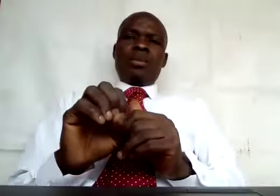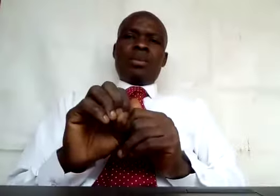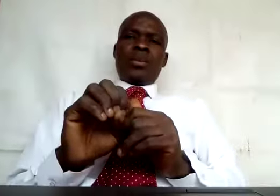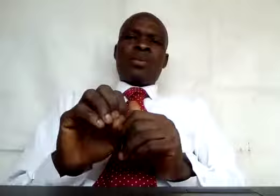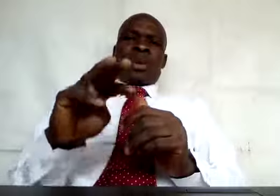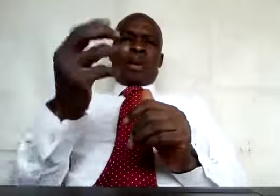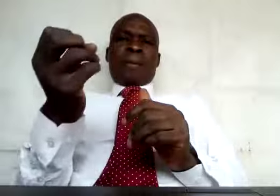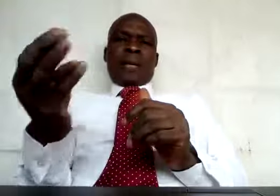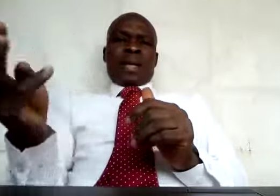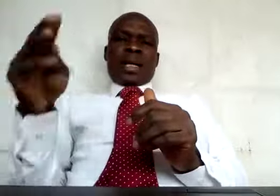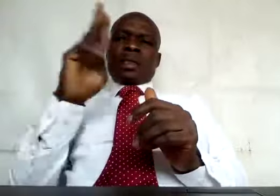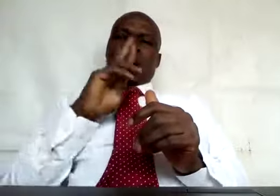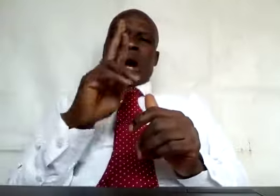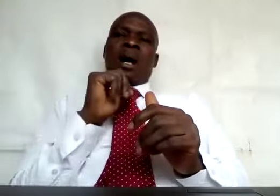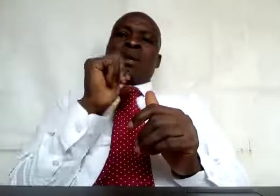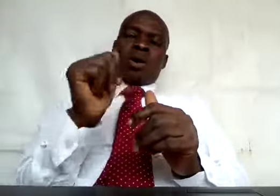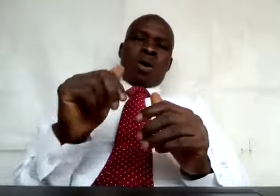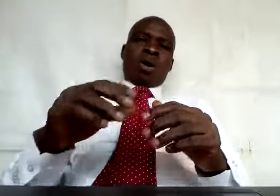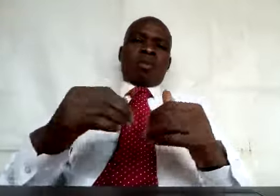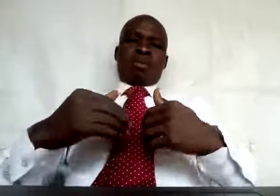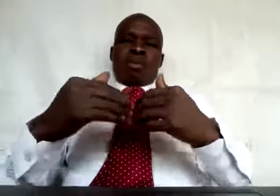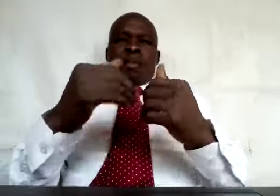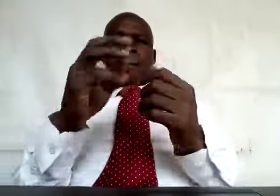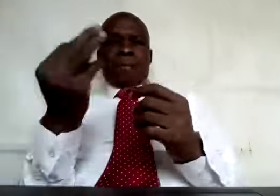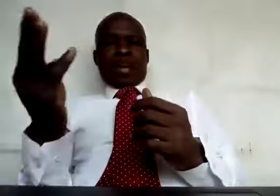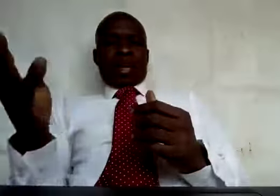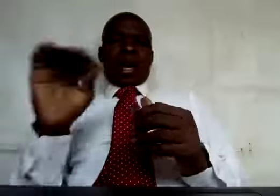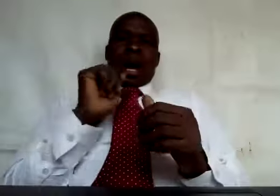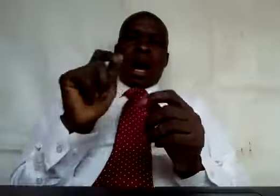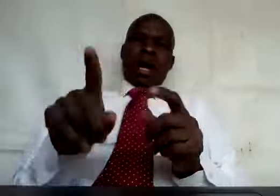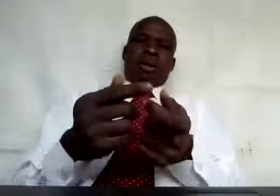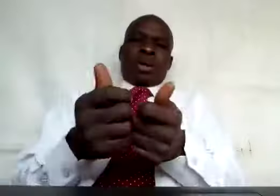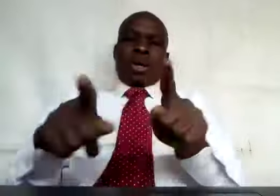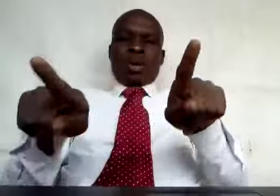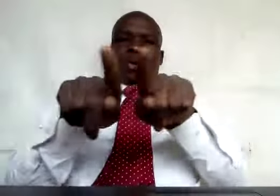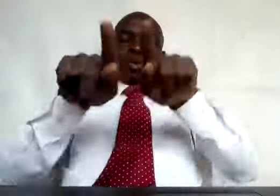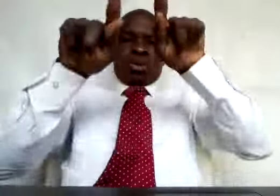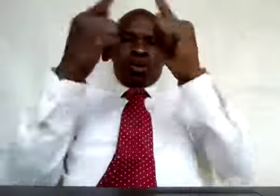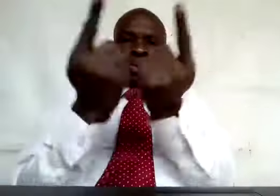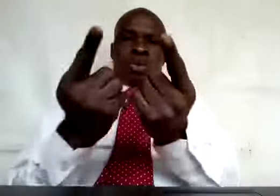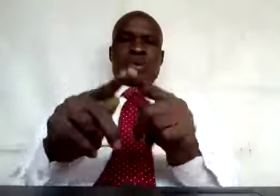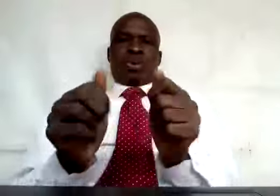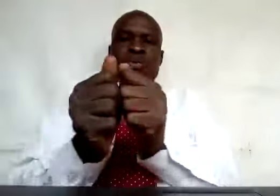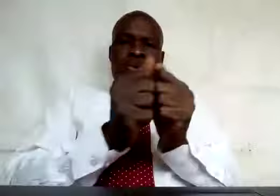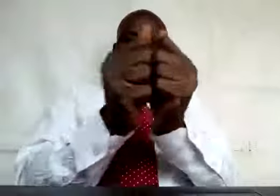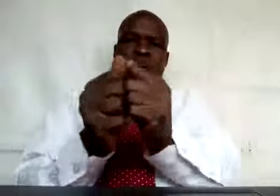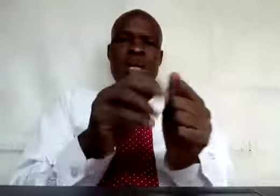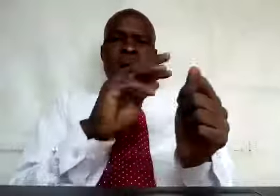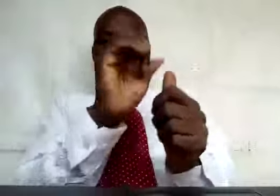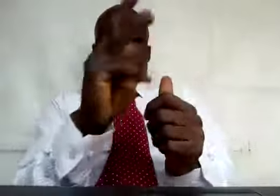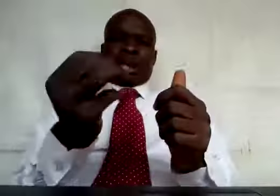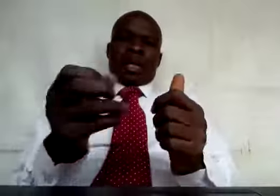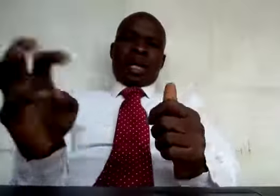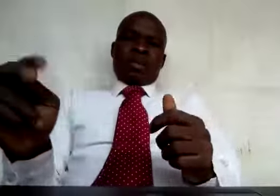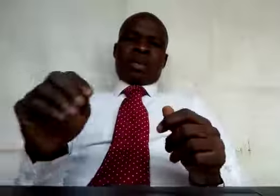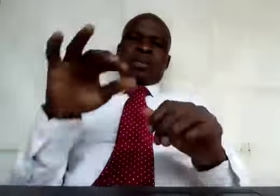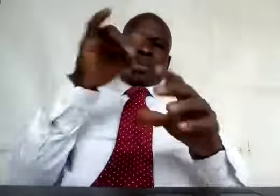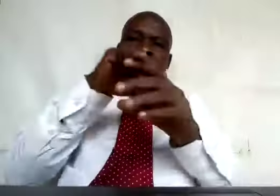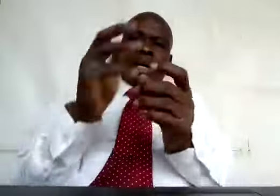Metals and non-metals are grouped together as elements. An element is a substance that cannot be broken